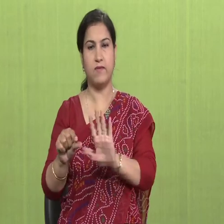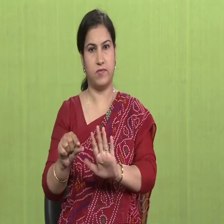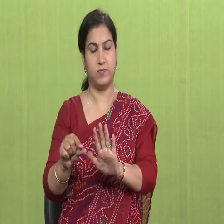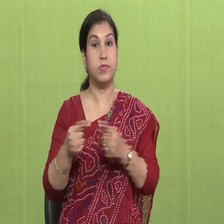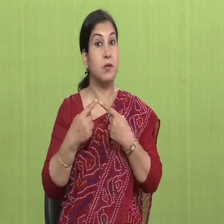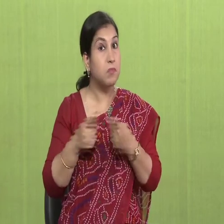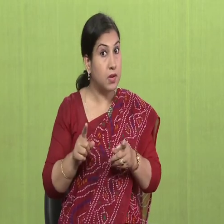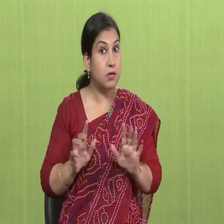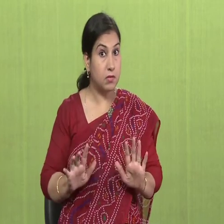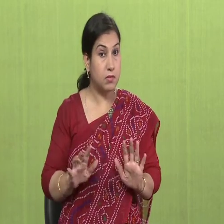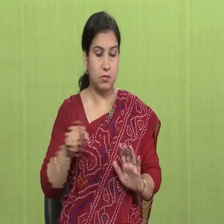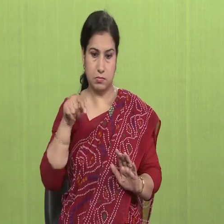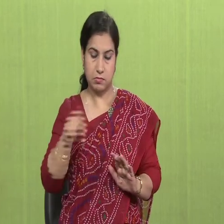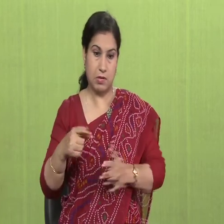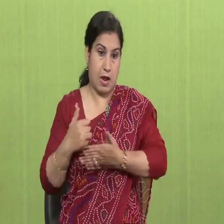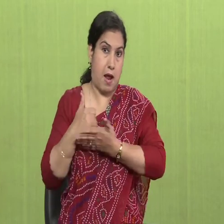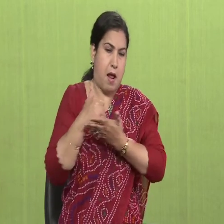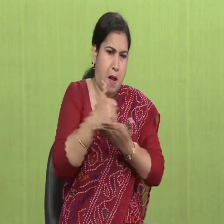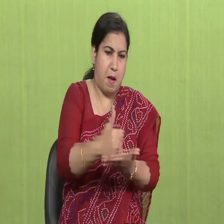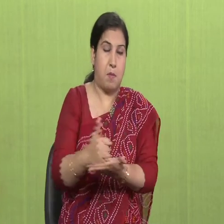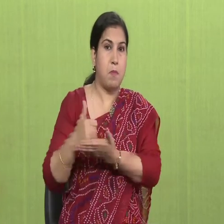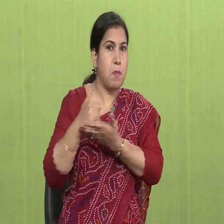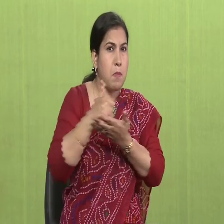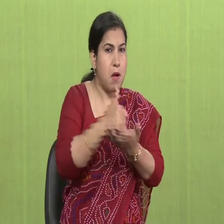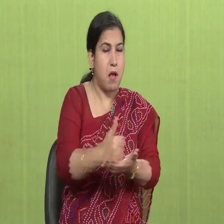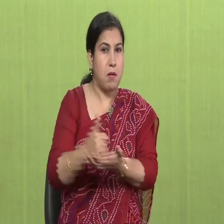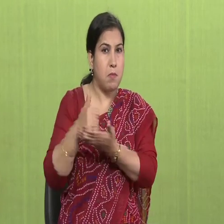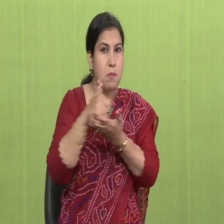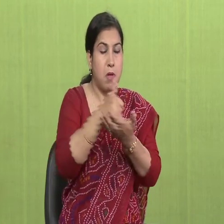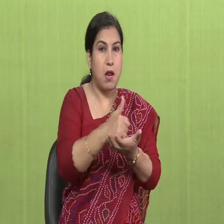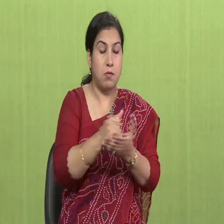still its contribution to the world's biodiversity is